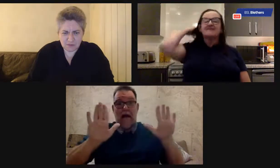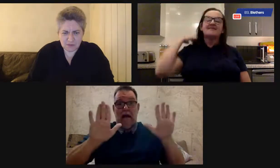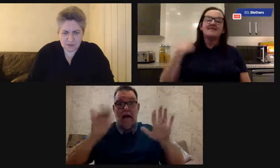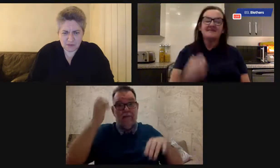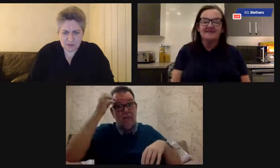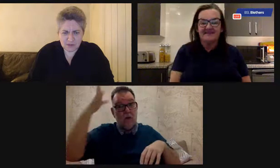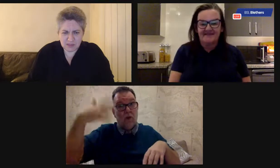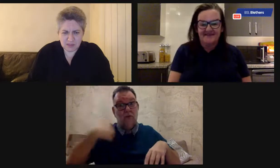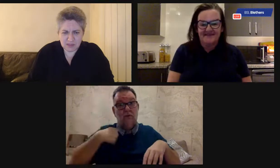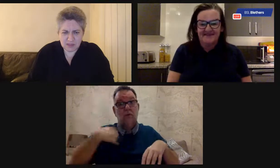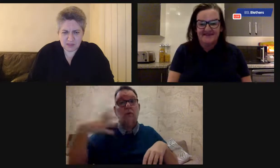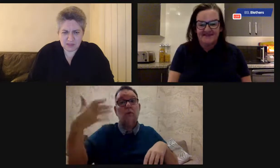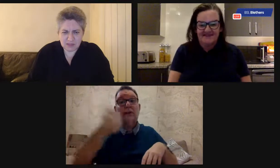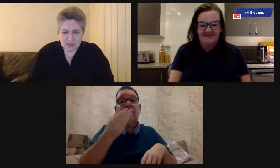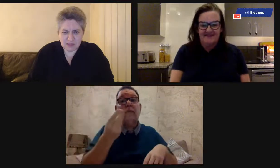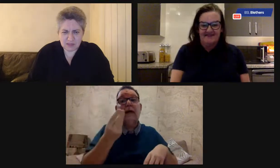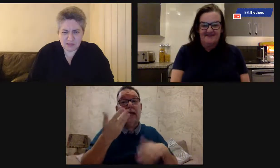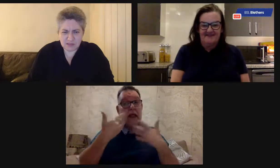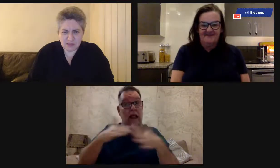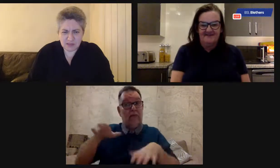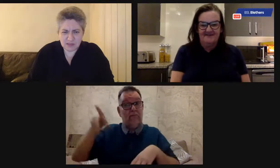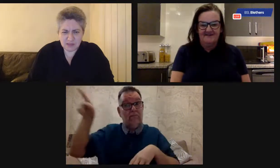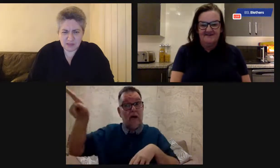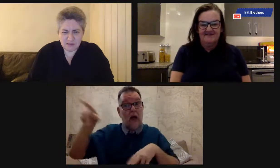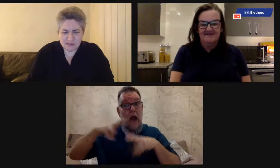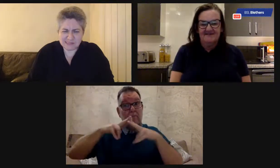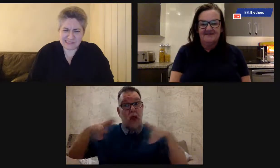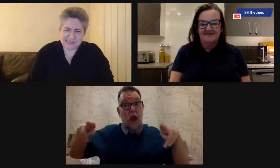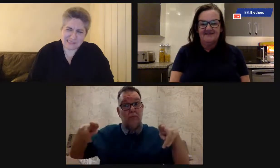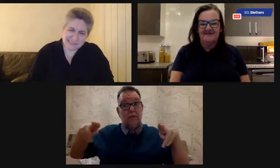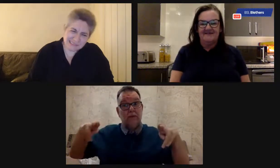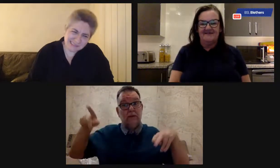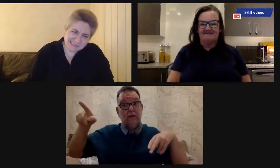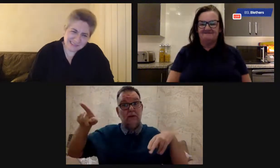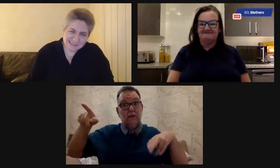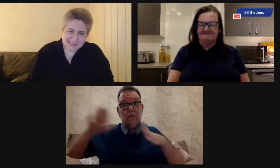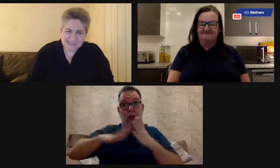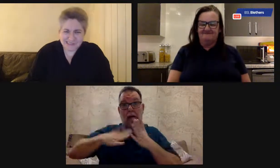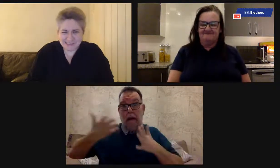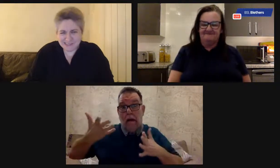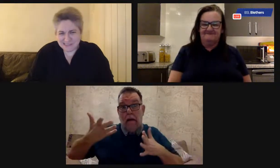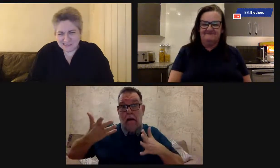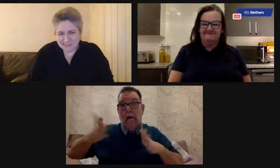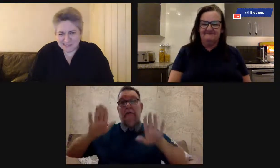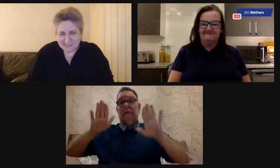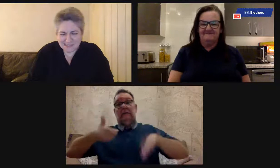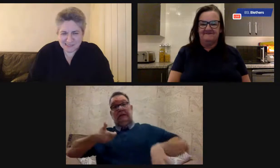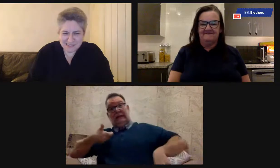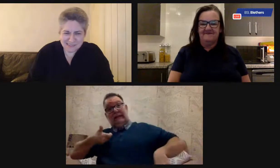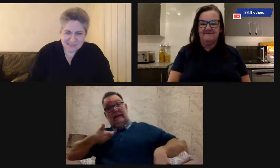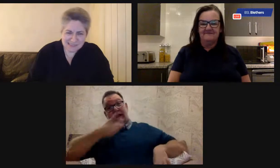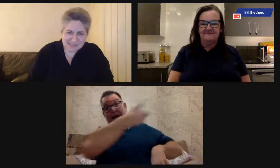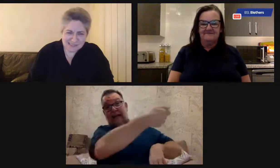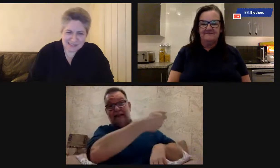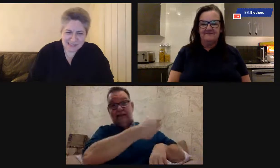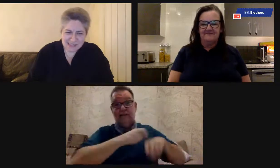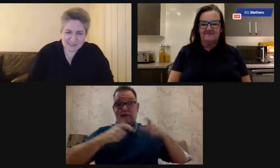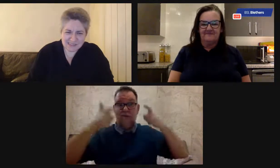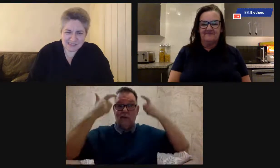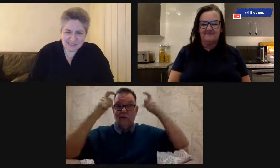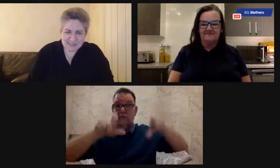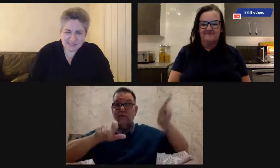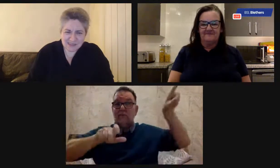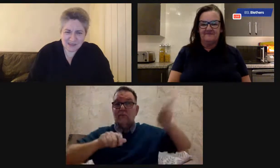was driving them, and had said, "I've left the money in the flat." Mike had get a text